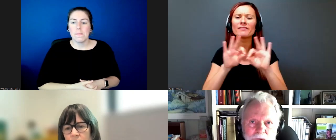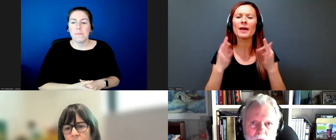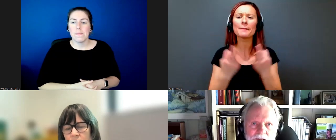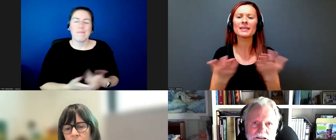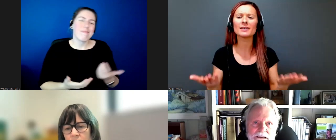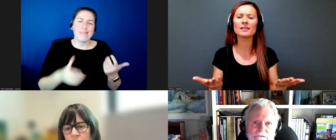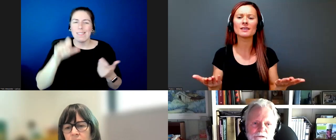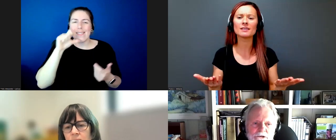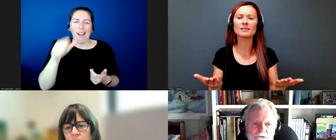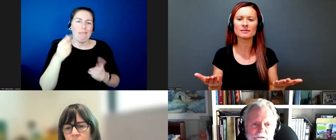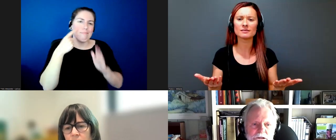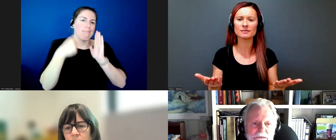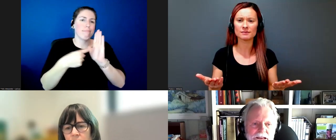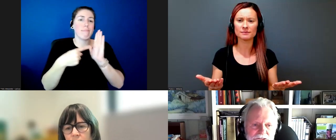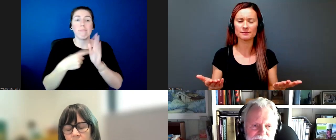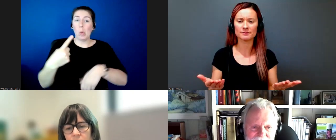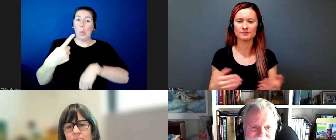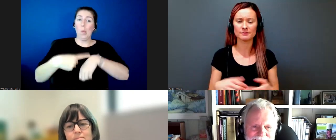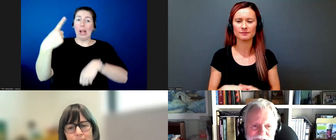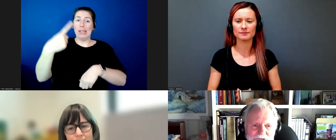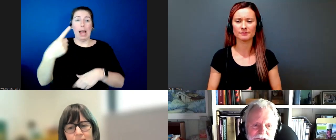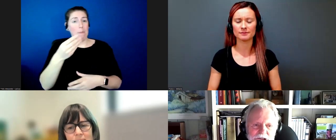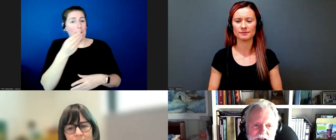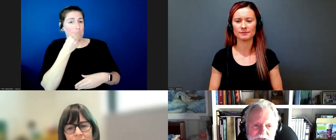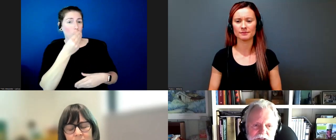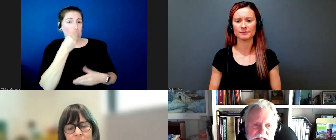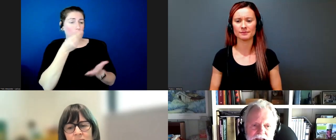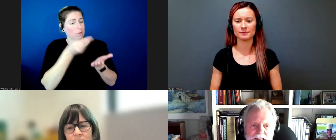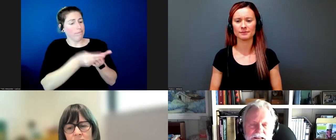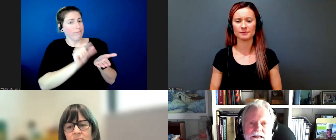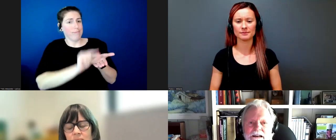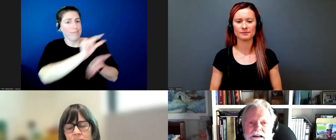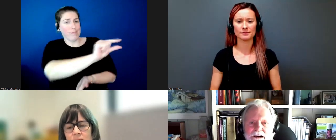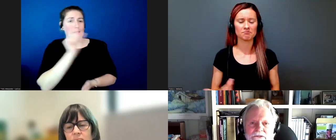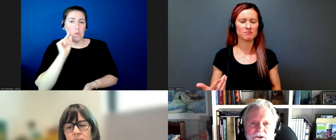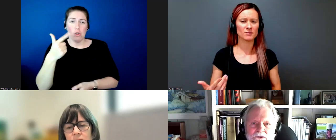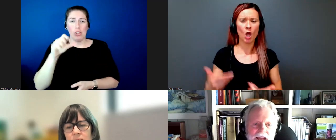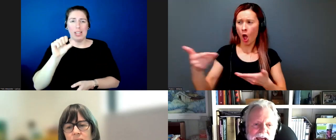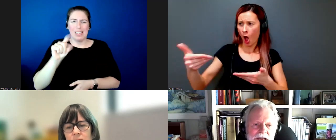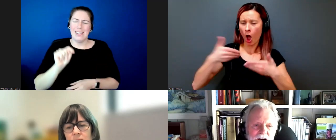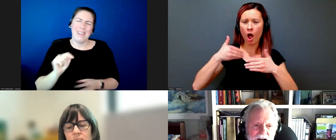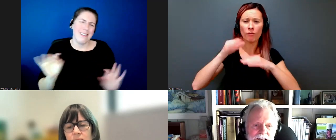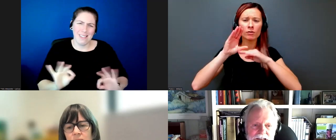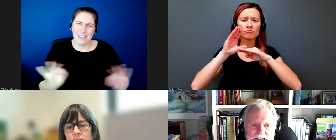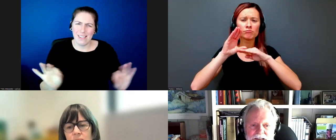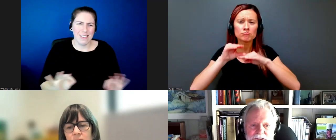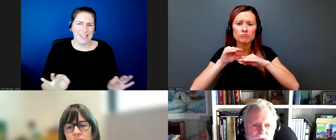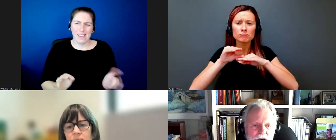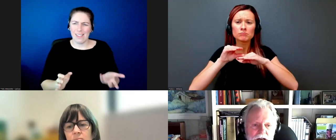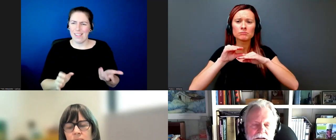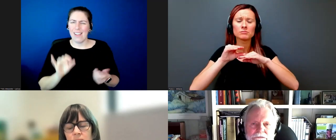like one-time grocery rebates through the GST. Those are ad hoc,